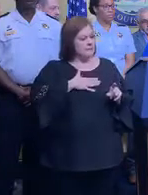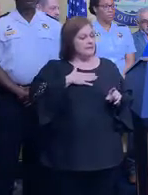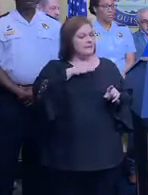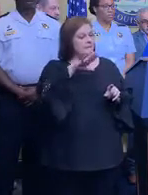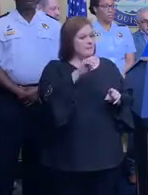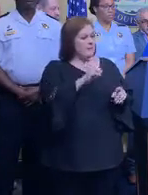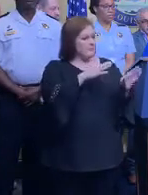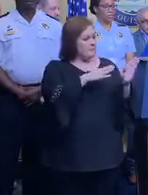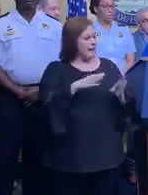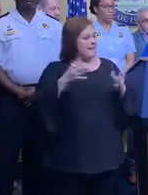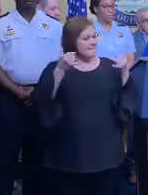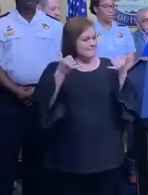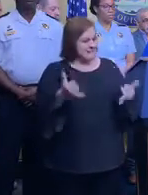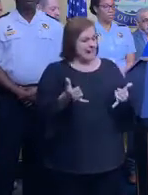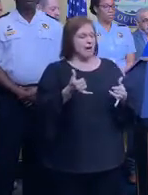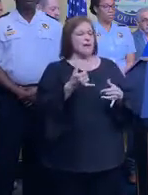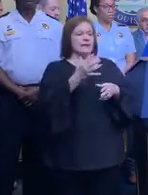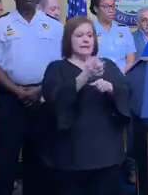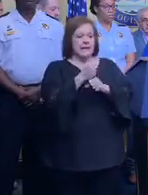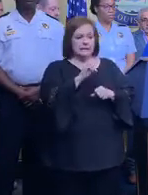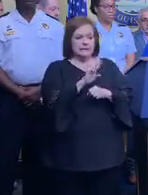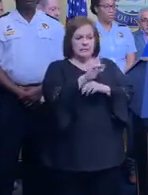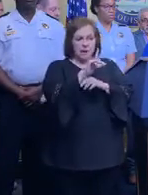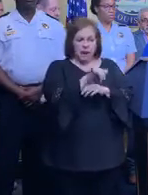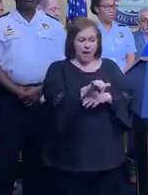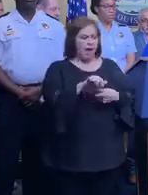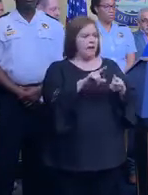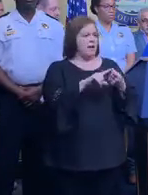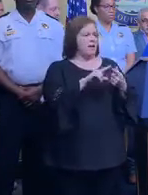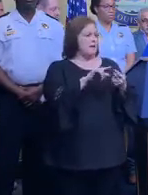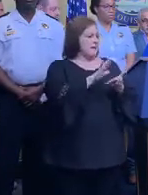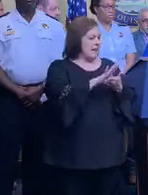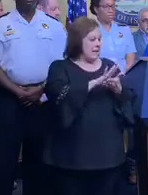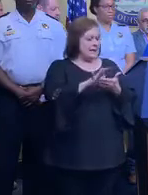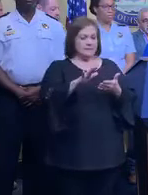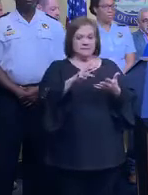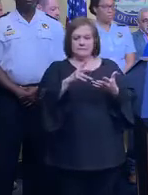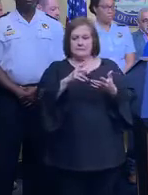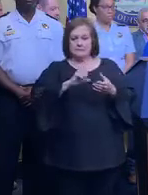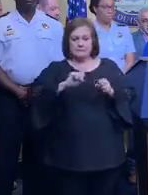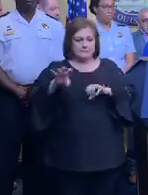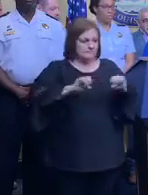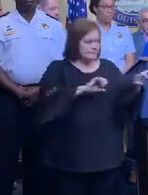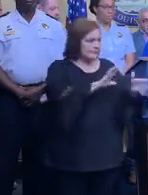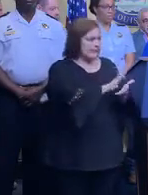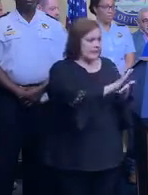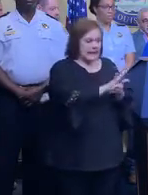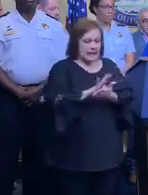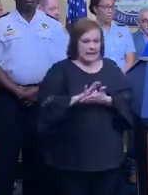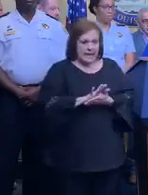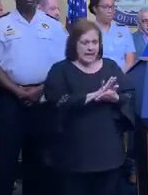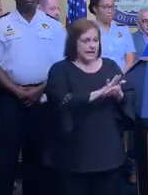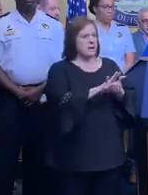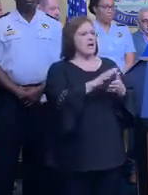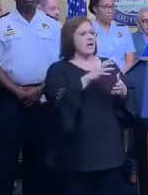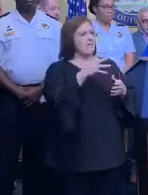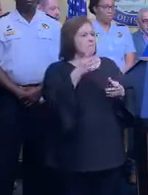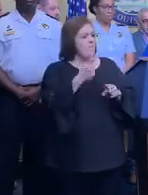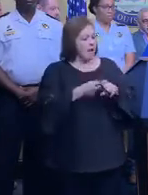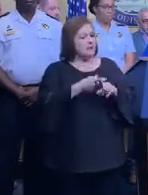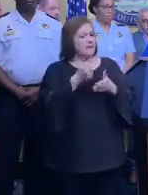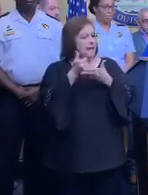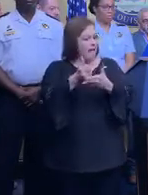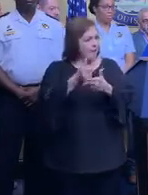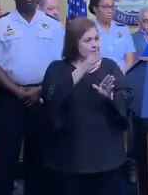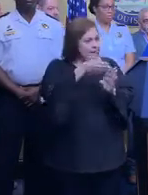prepare. Gather supplies, protect and clean your property as well as your street, working with your neighbors.